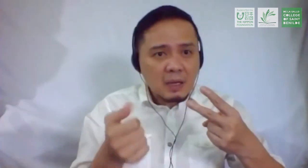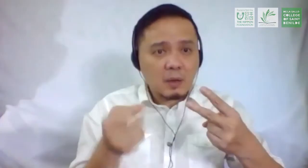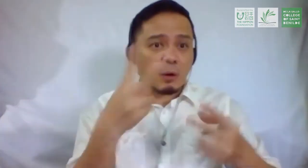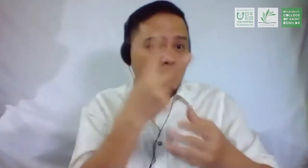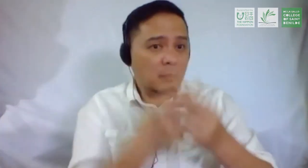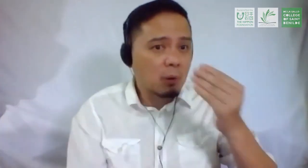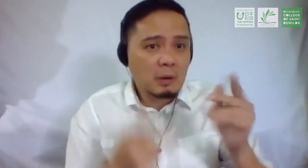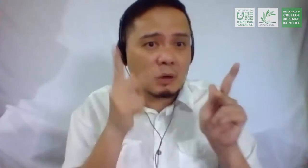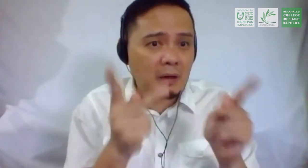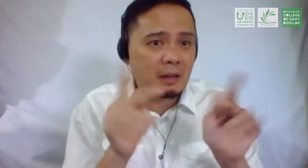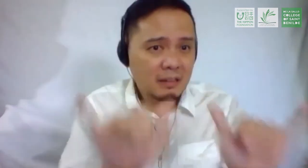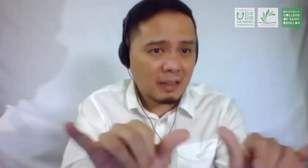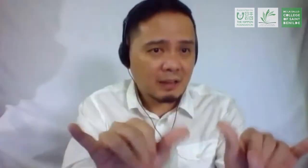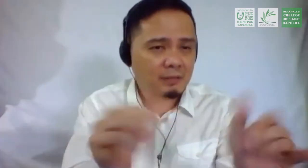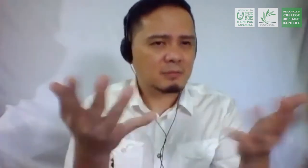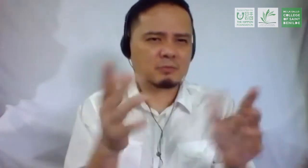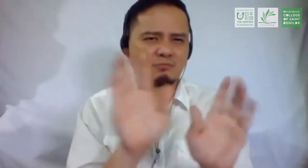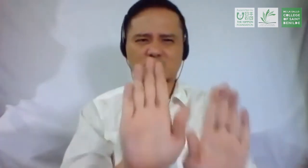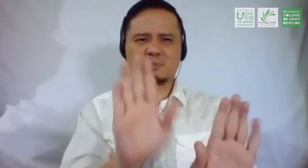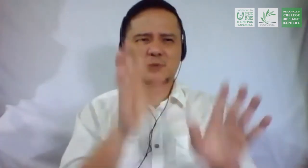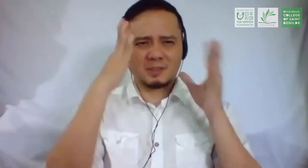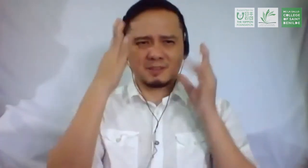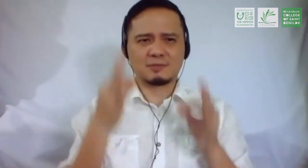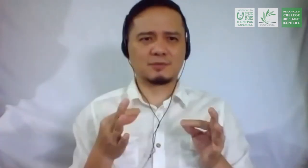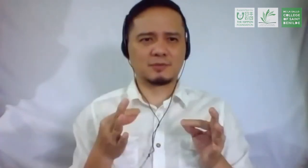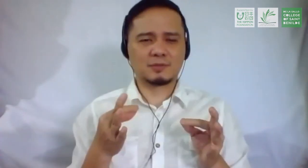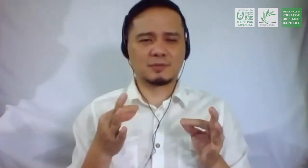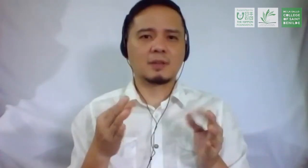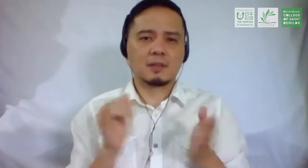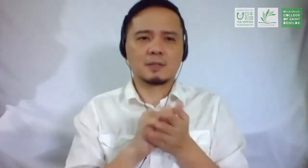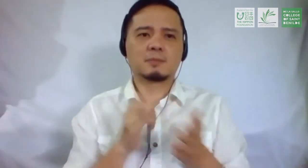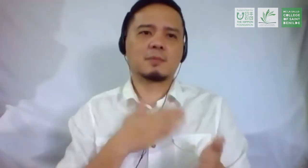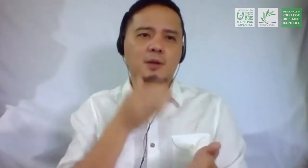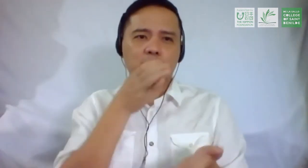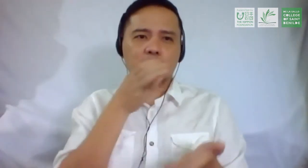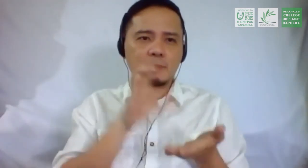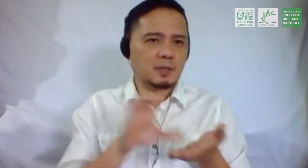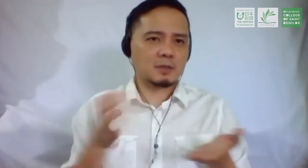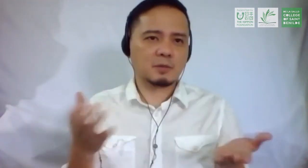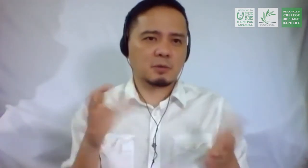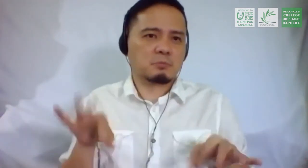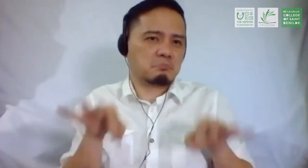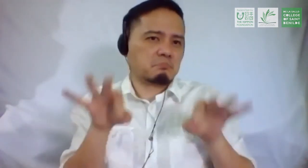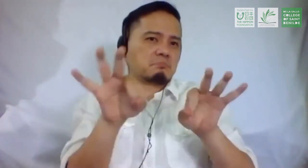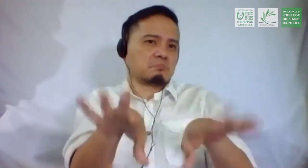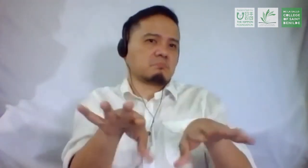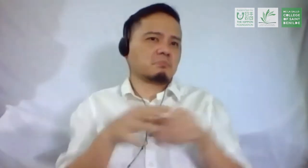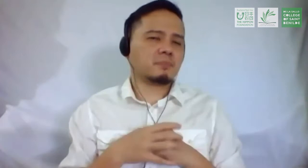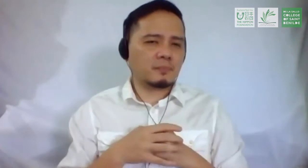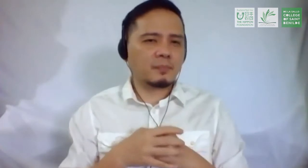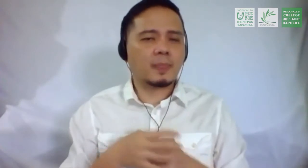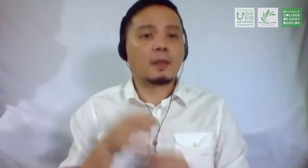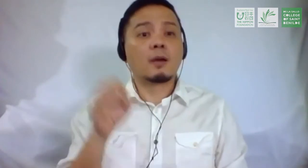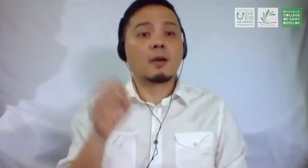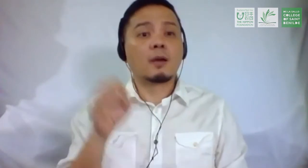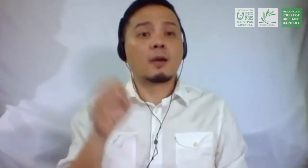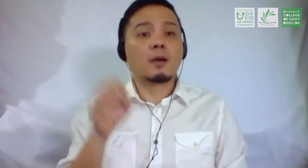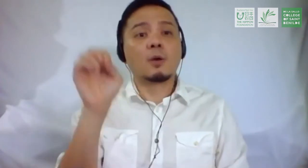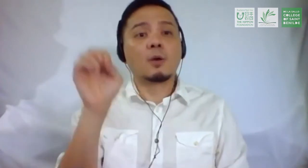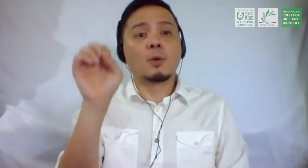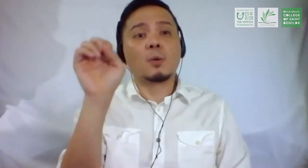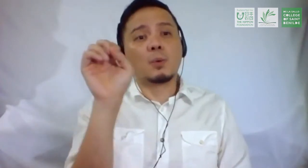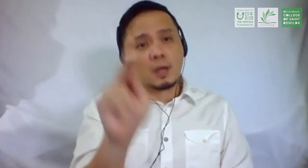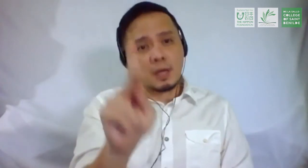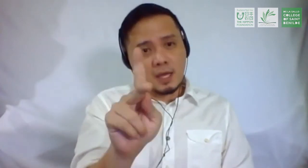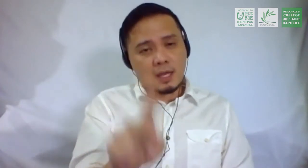Okay, those are just my comments related to 7A and 7B. Okay, so looks like